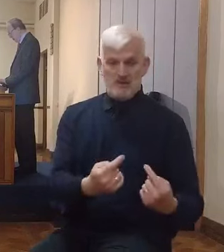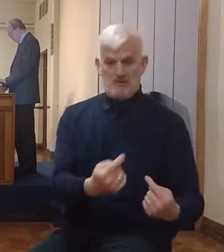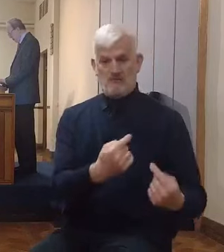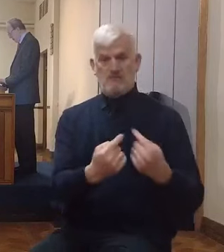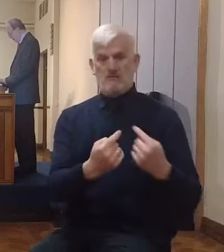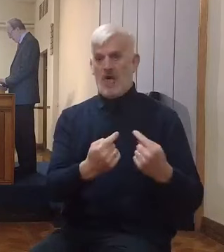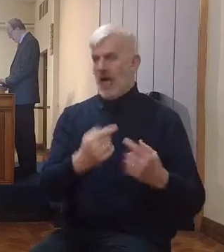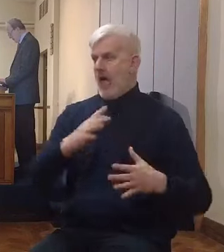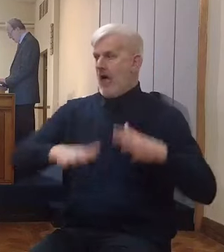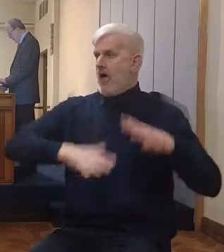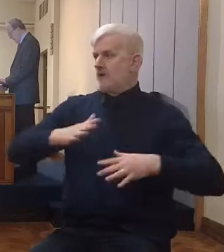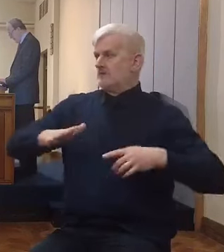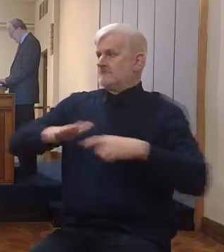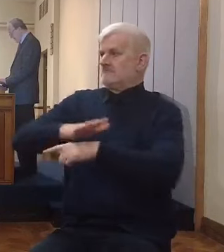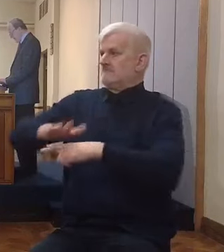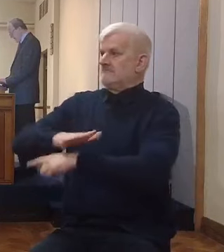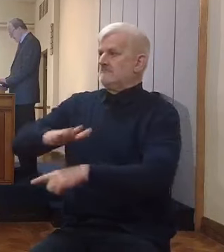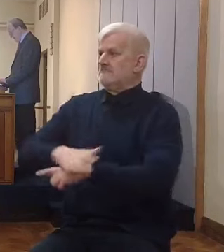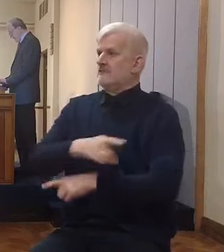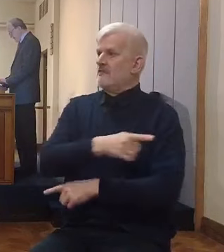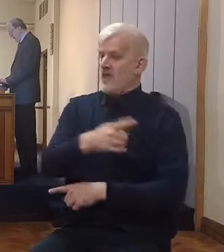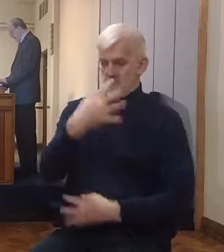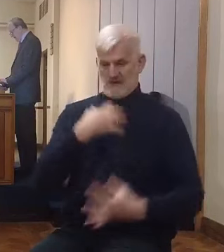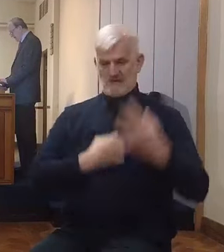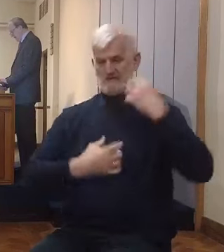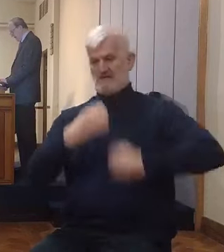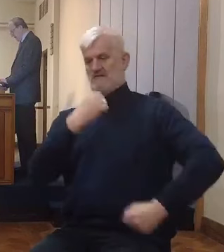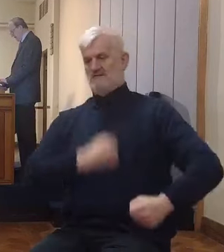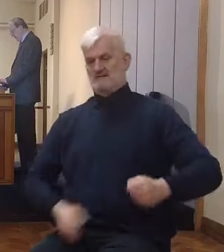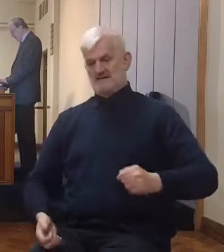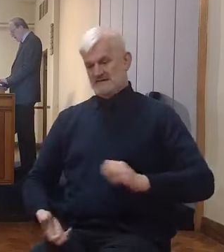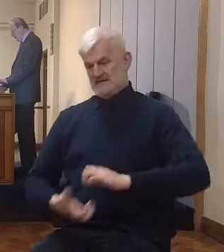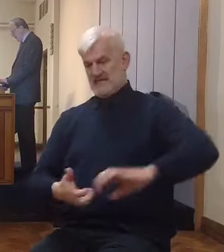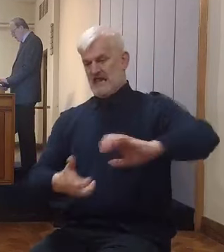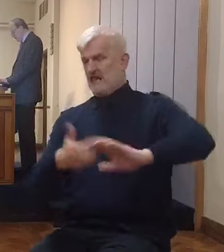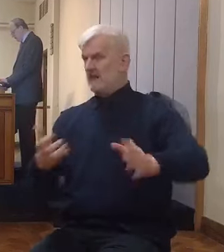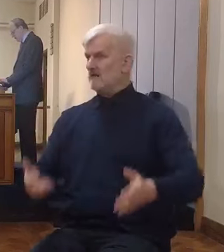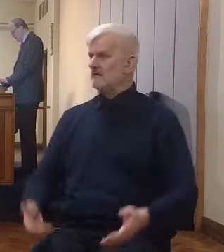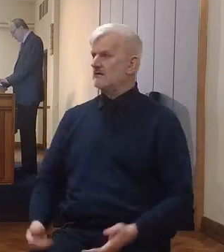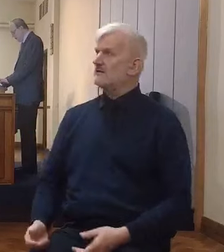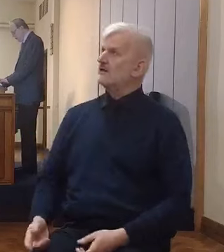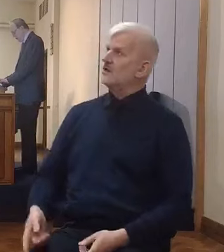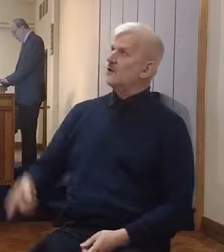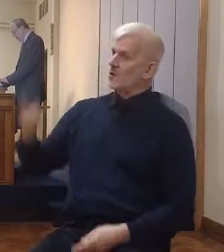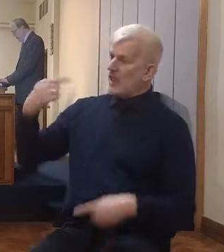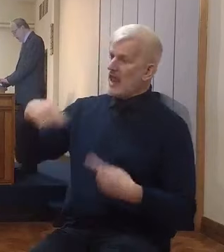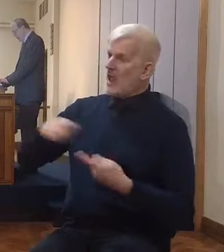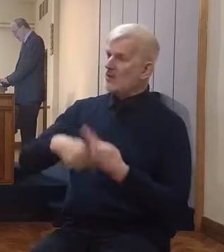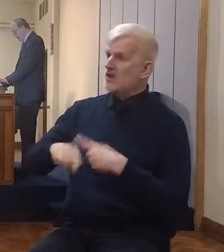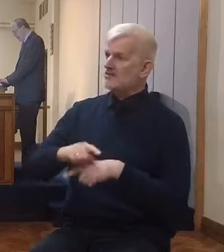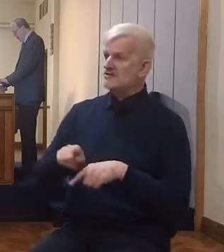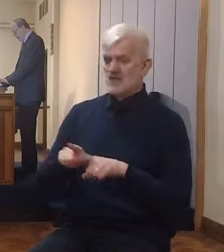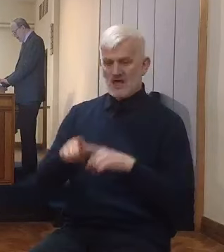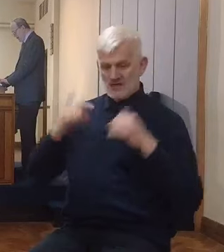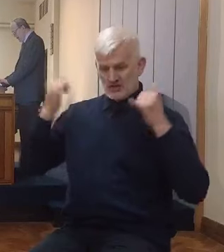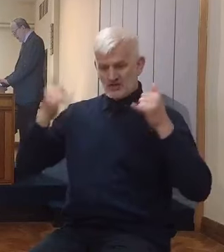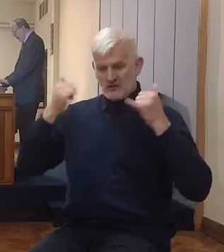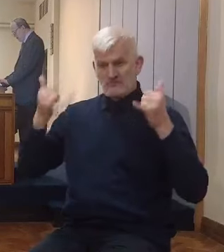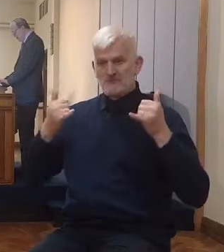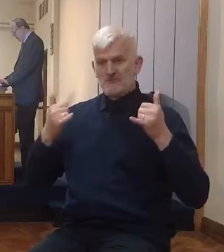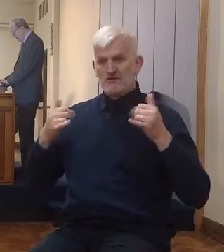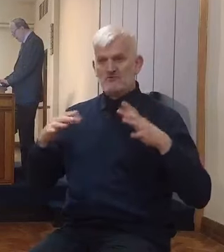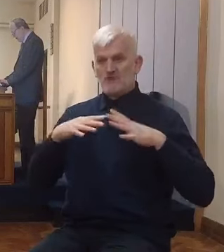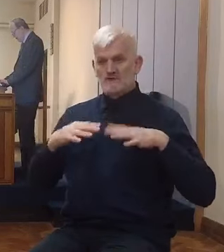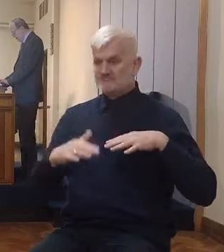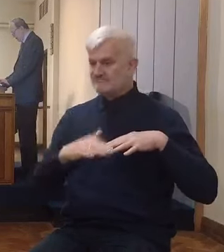spoil for themselves. Thou hast given us like sheep appointed for meat, and hast scattered